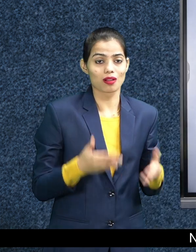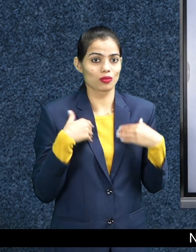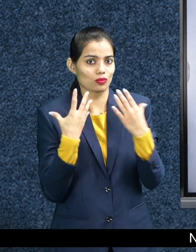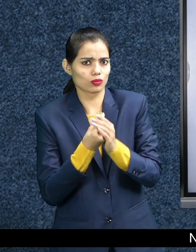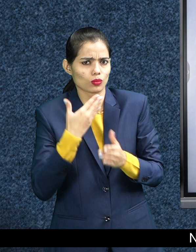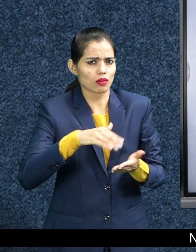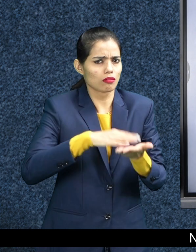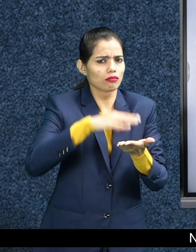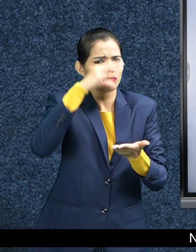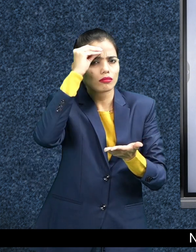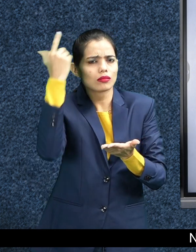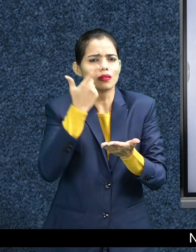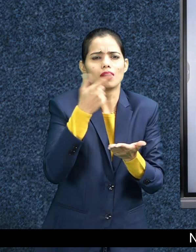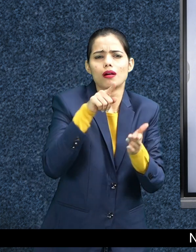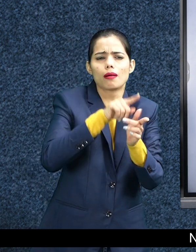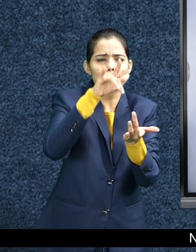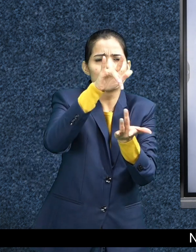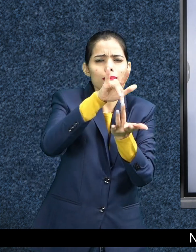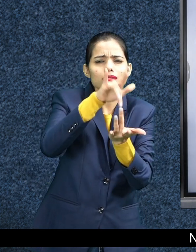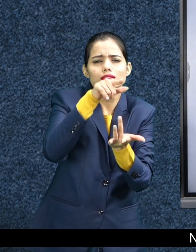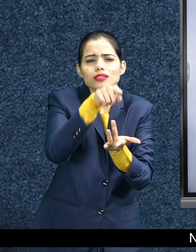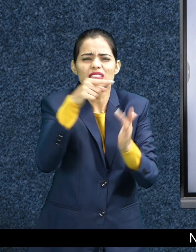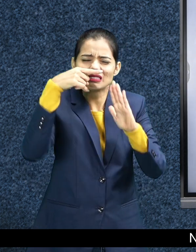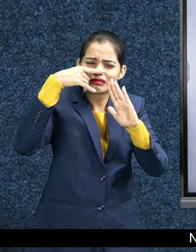Now, we will learn the median in detail.